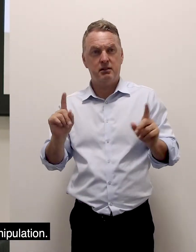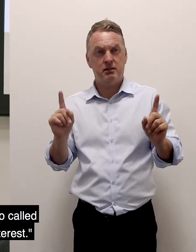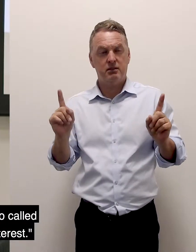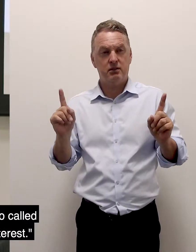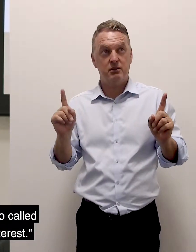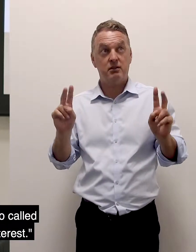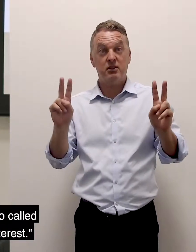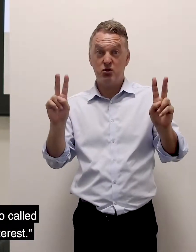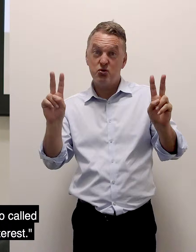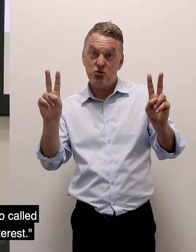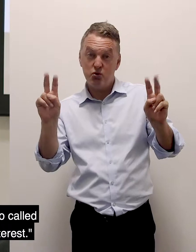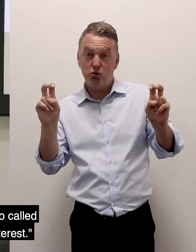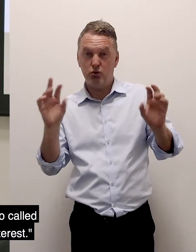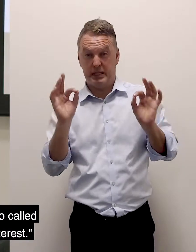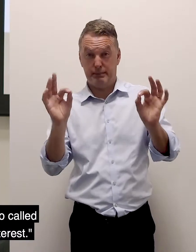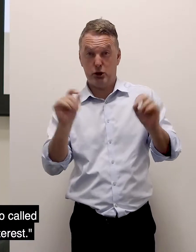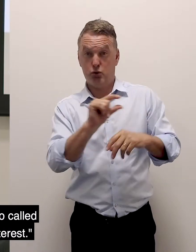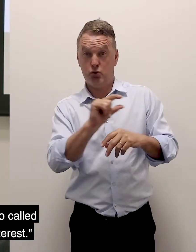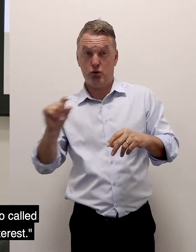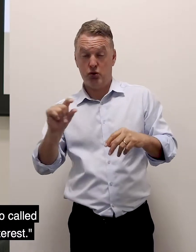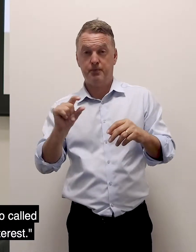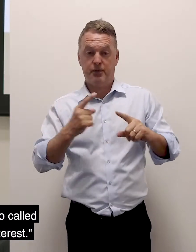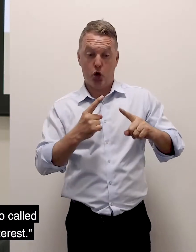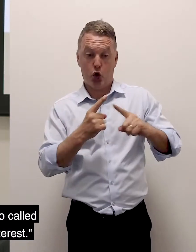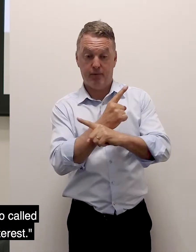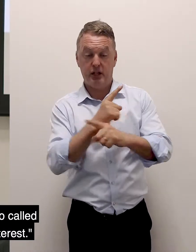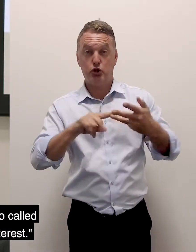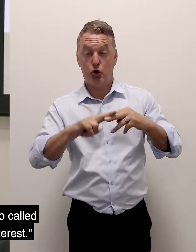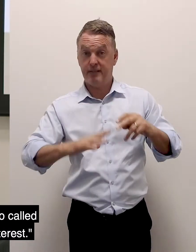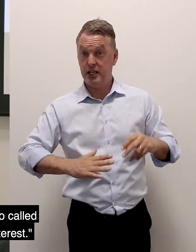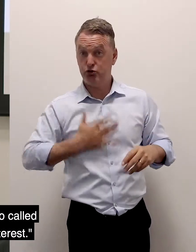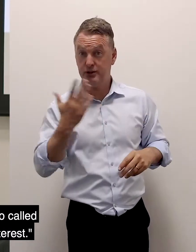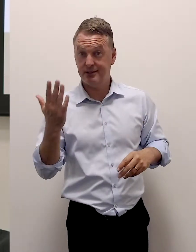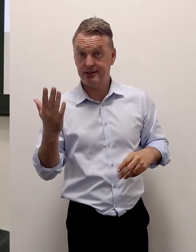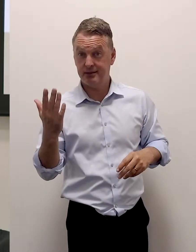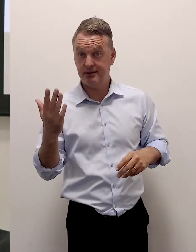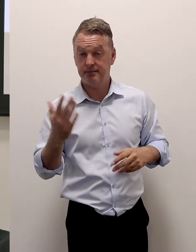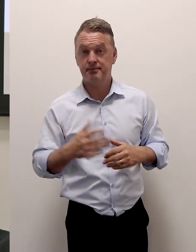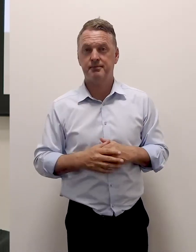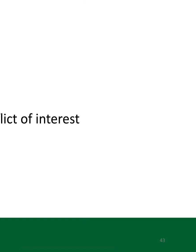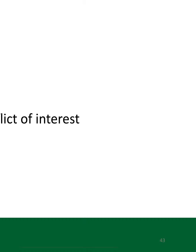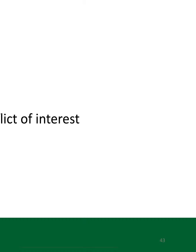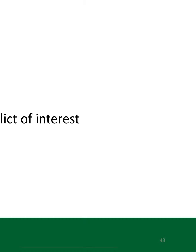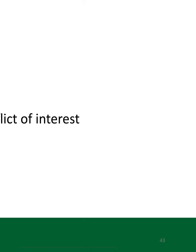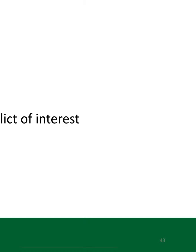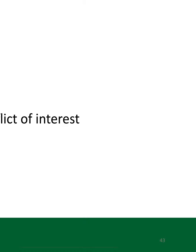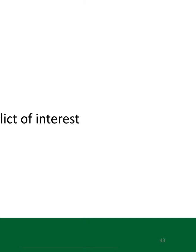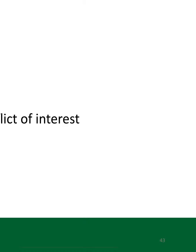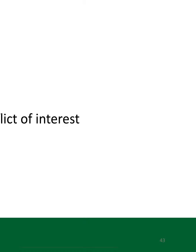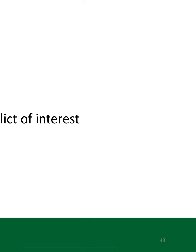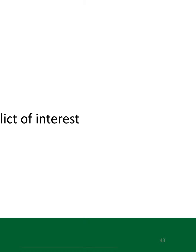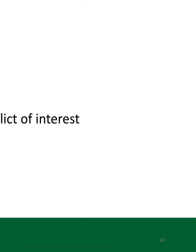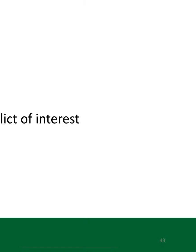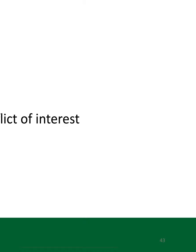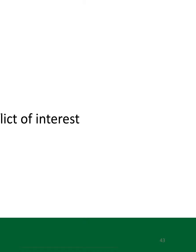Manipulation. Yeah, it's also called conflict of interest. Slide saying